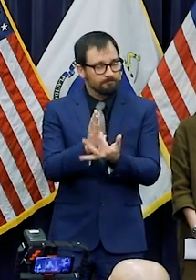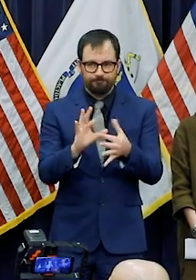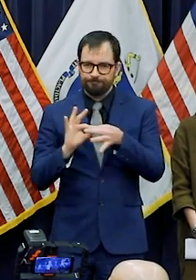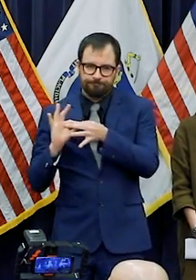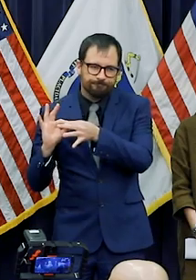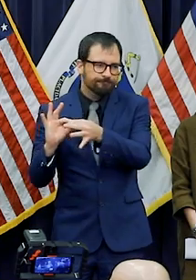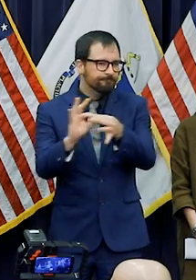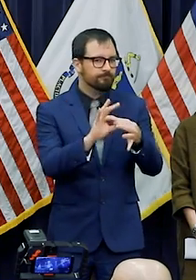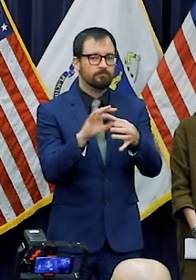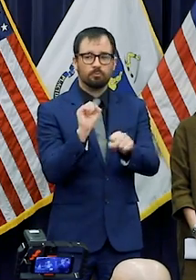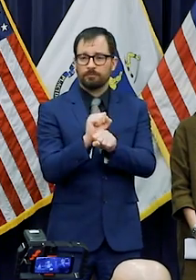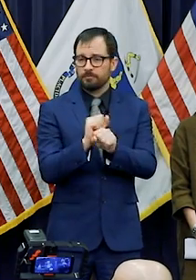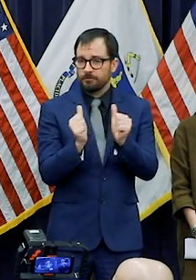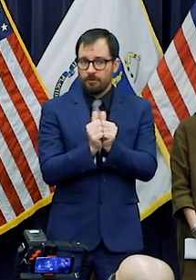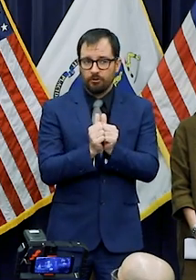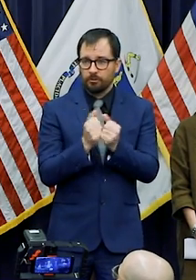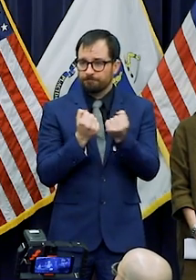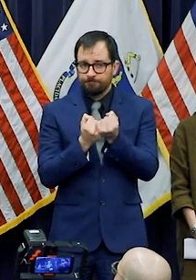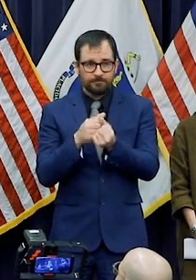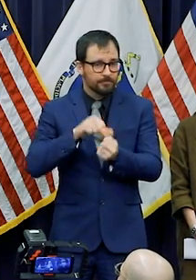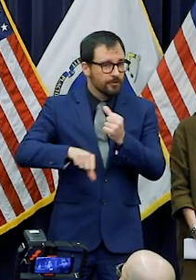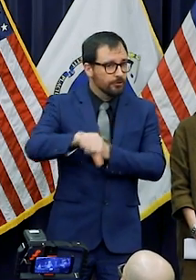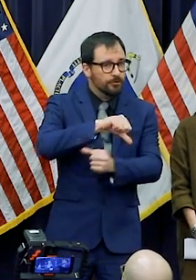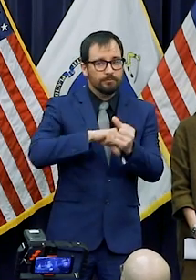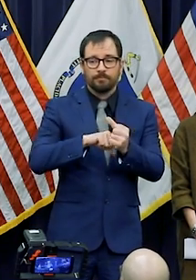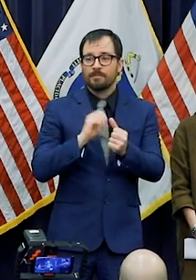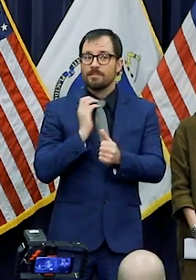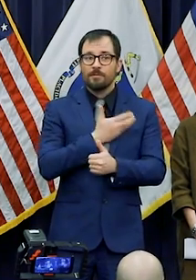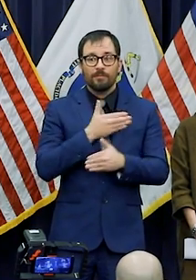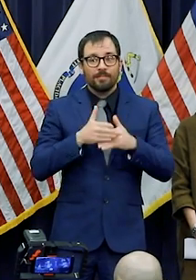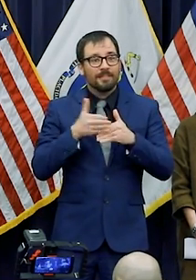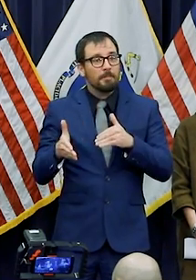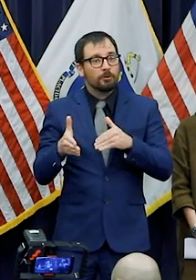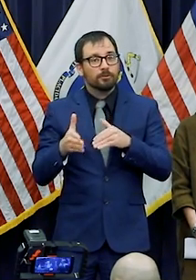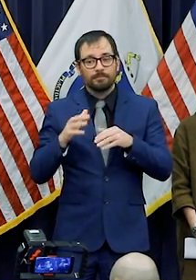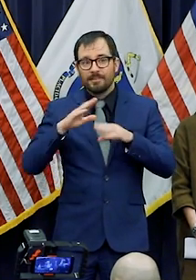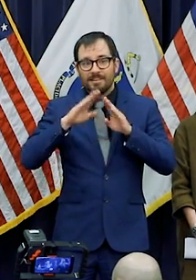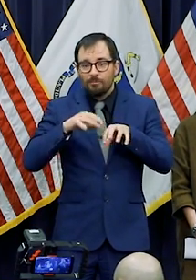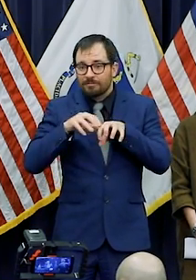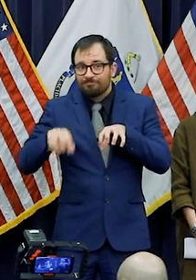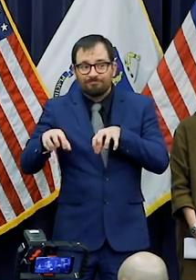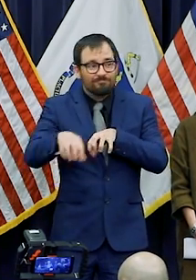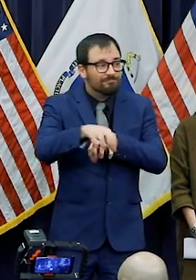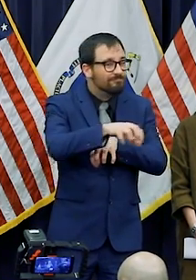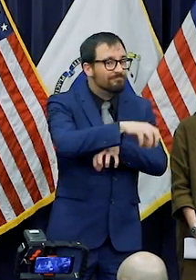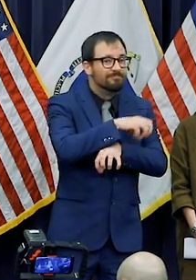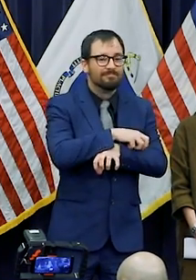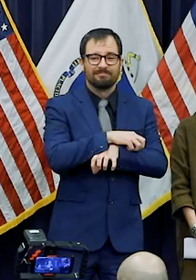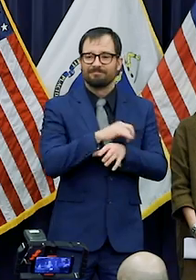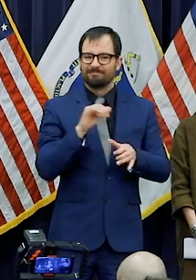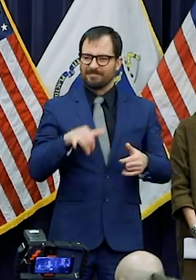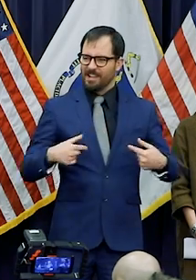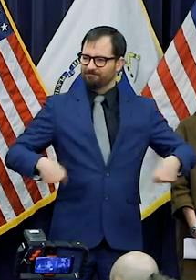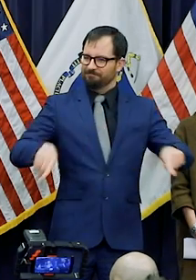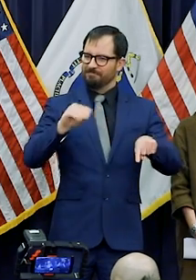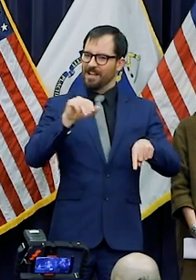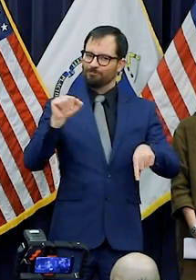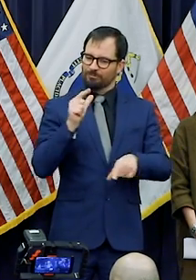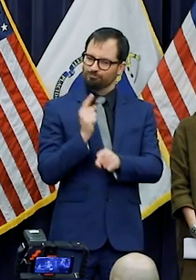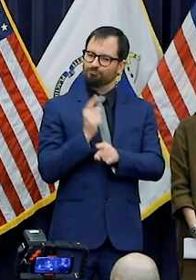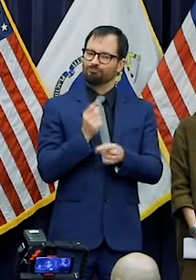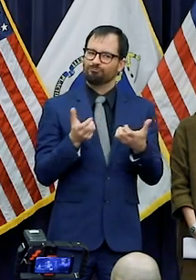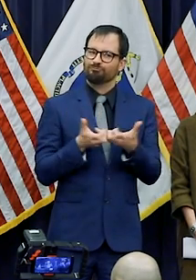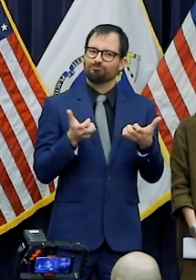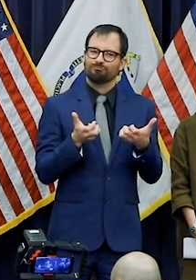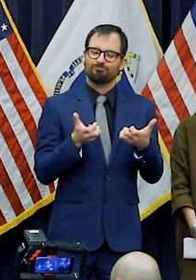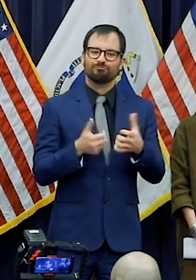for our neighbors and our communities, because that is who we are. While we have taken unprecedented and strong action, I